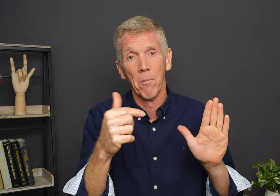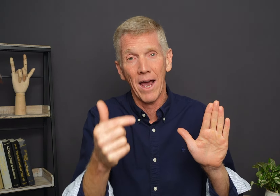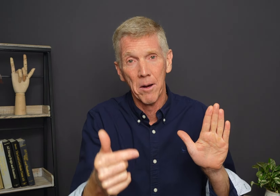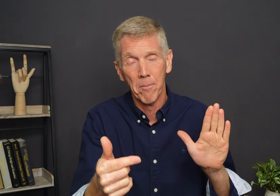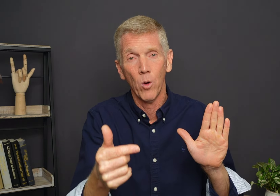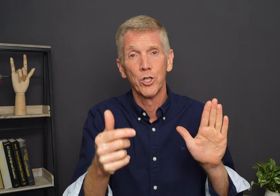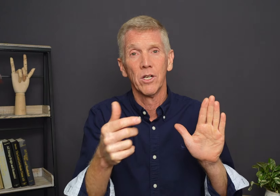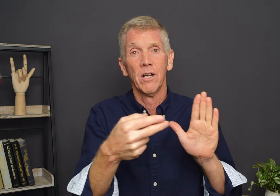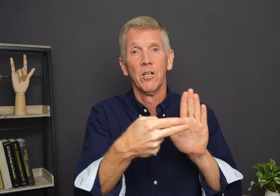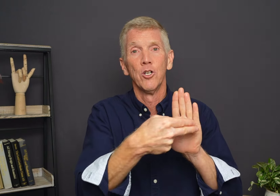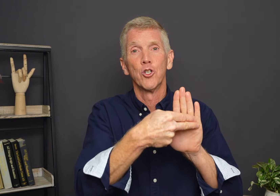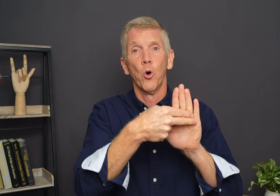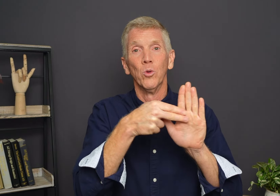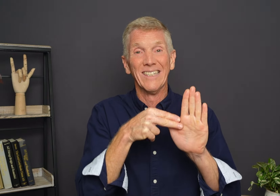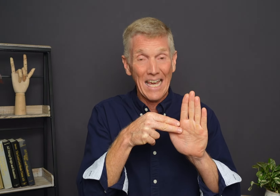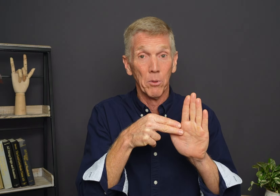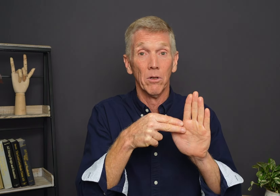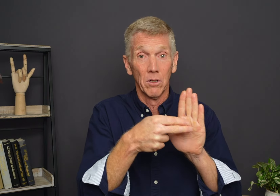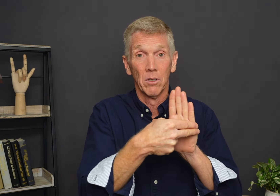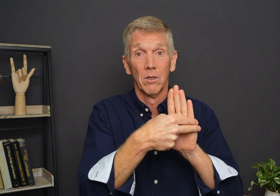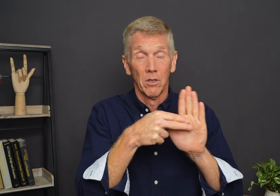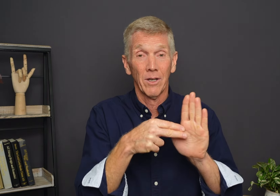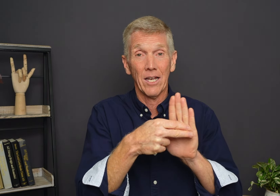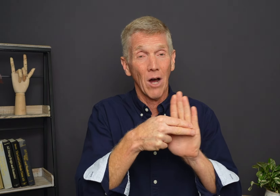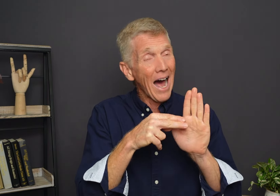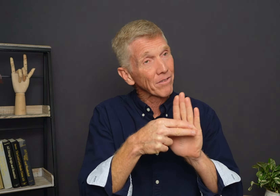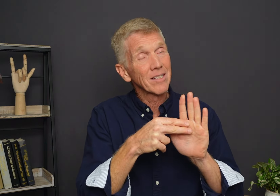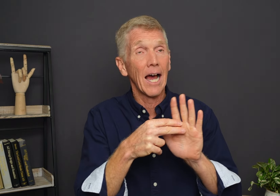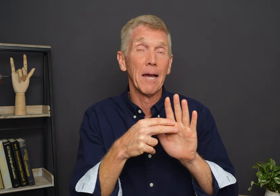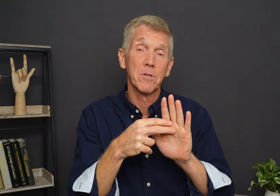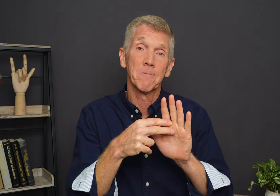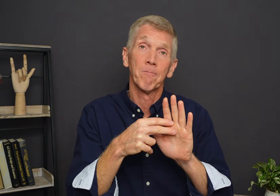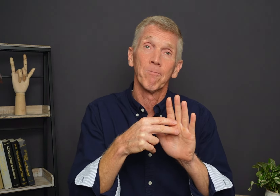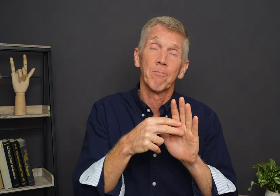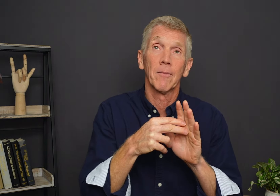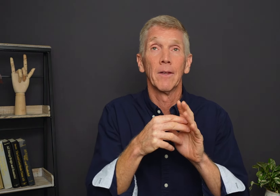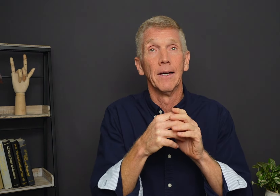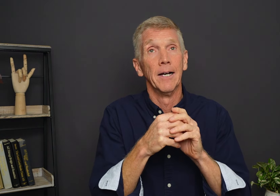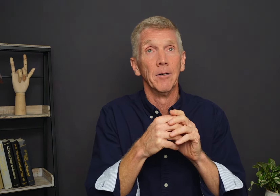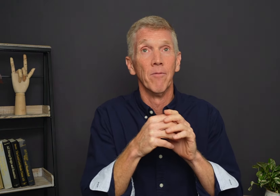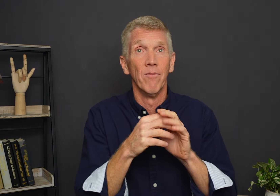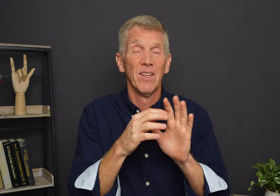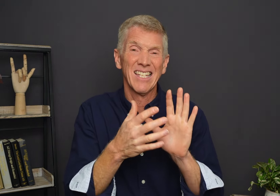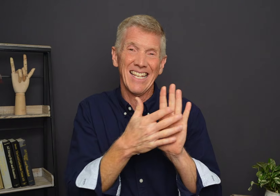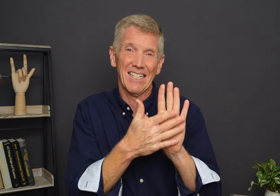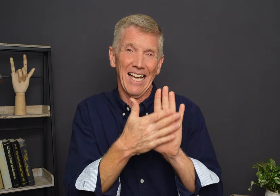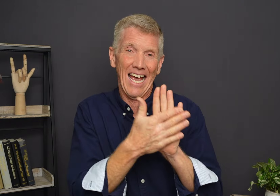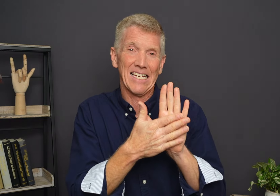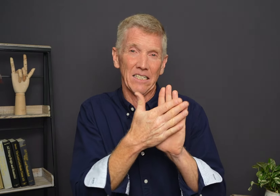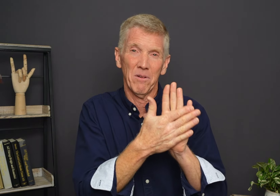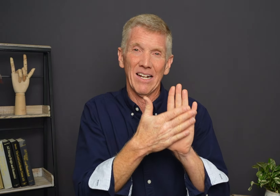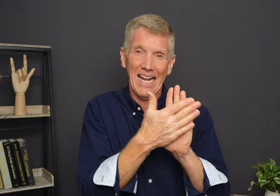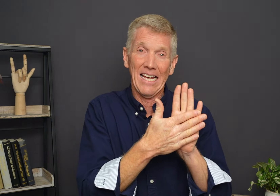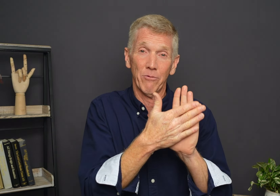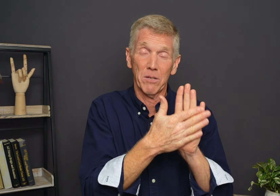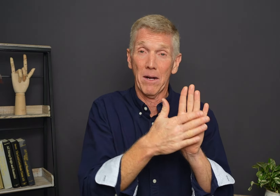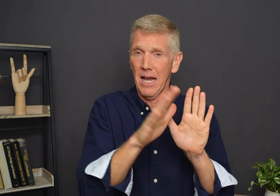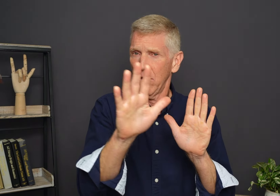my emotion, so label. Okay, so oftentimes, this thing has a little bit of a negative response. Hey, no,